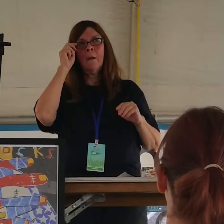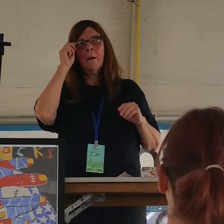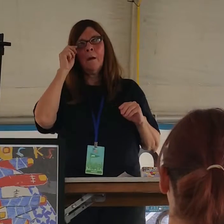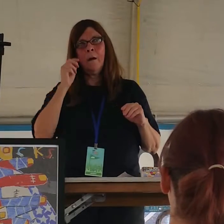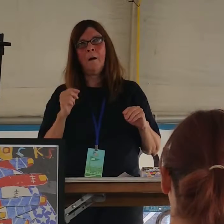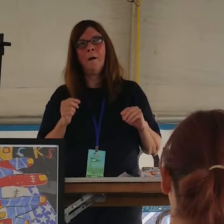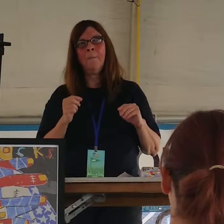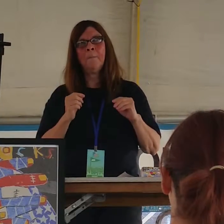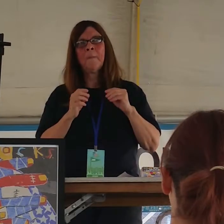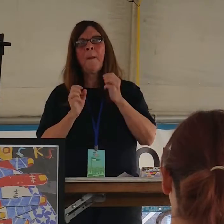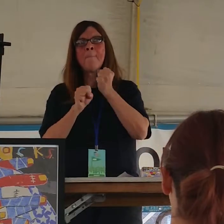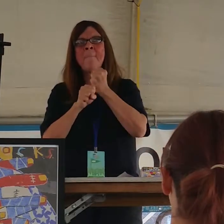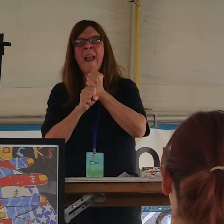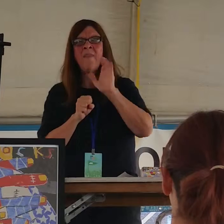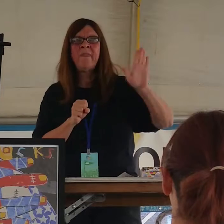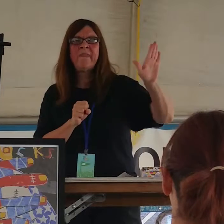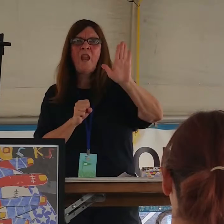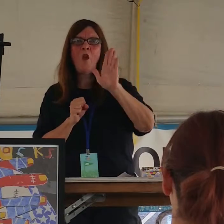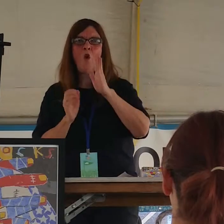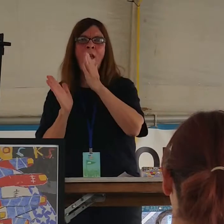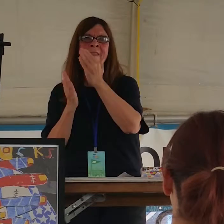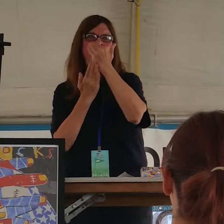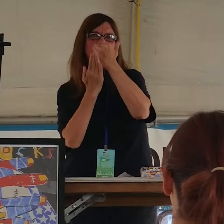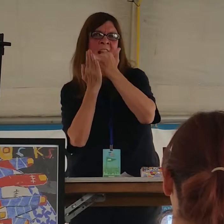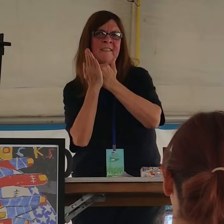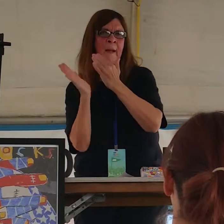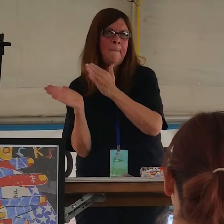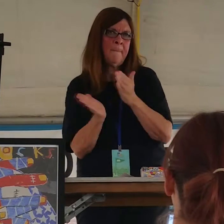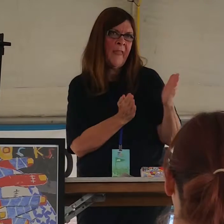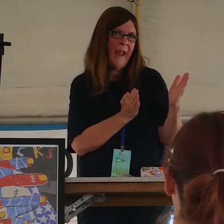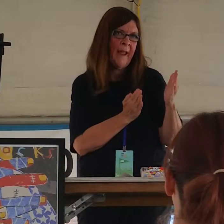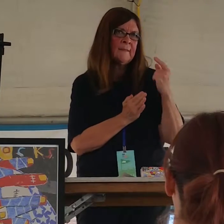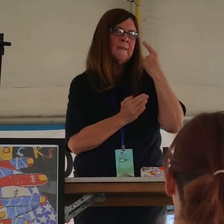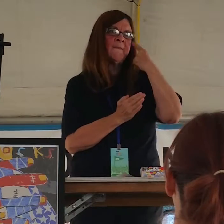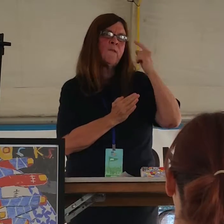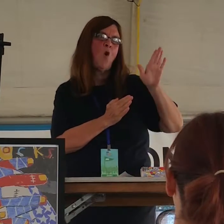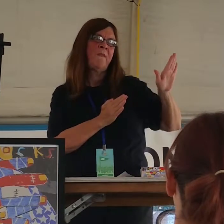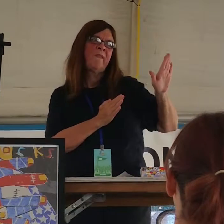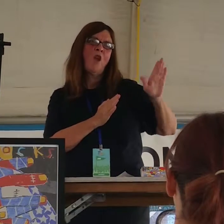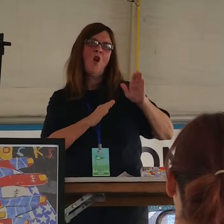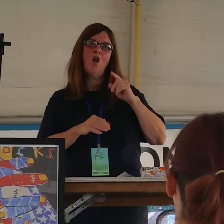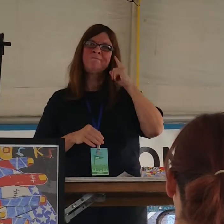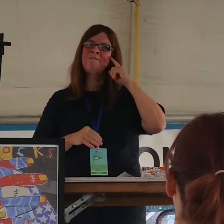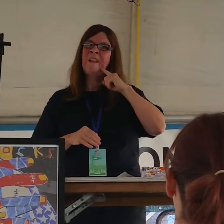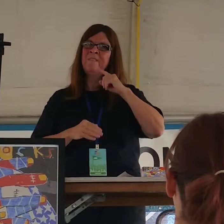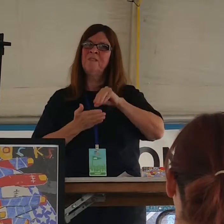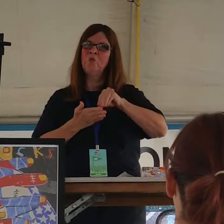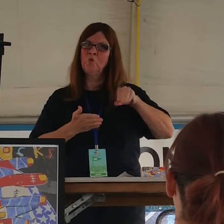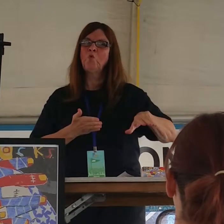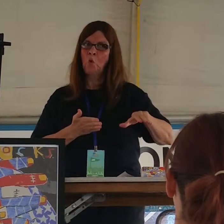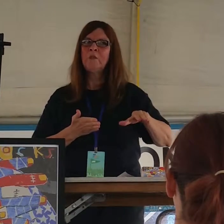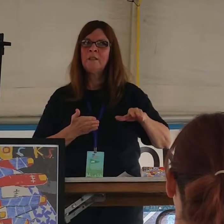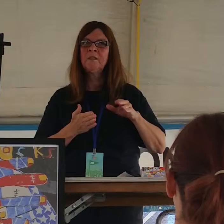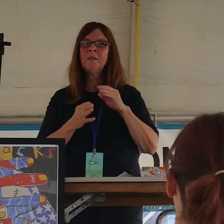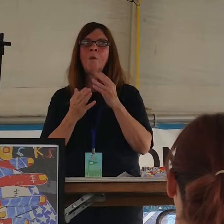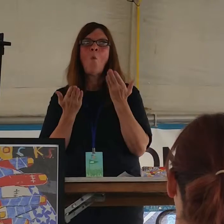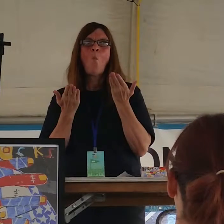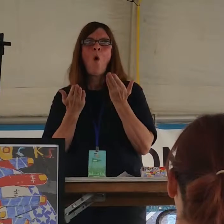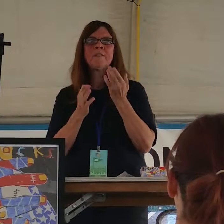and teach the curriculum in their schools. And also they will have lesson plans that they can incorporate with